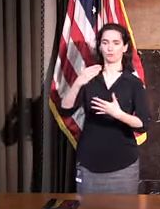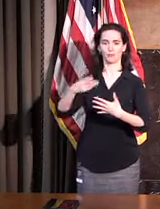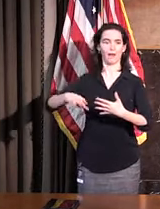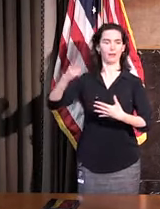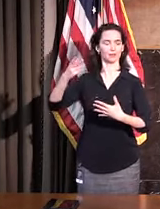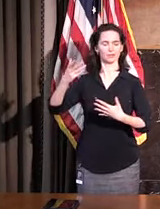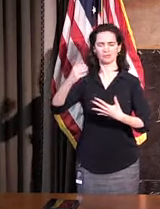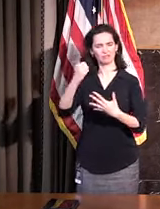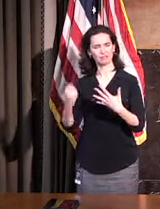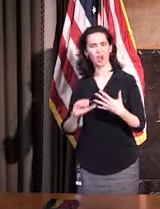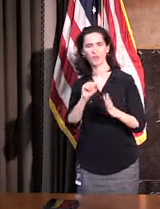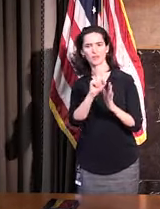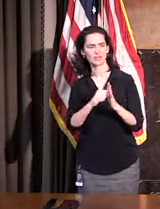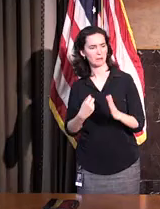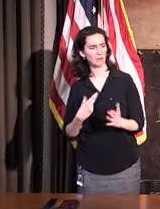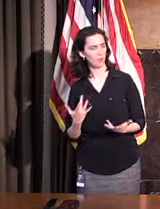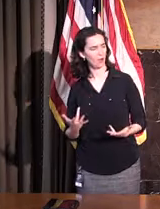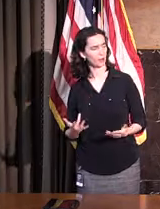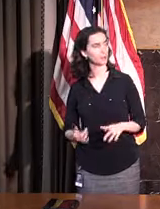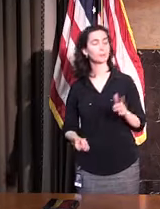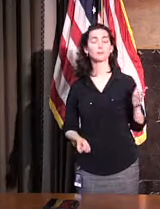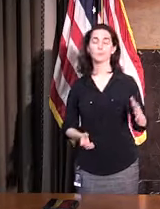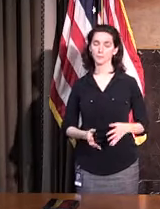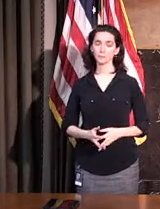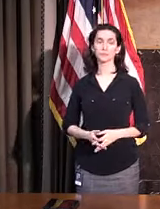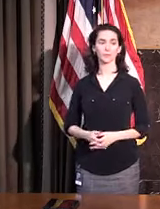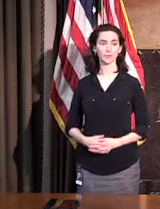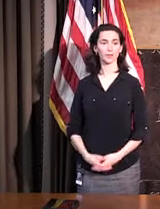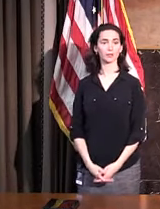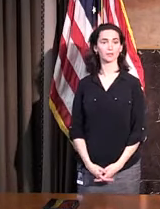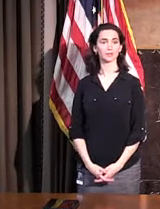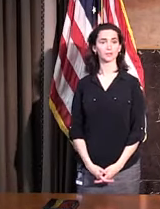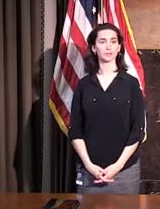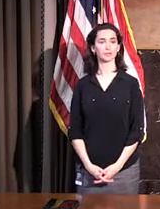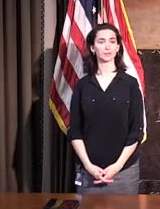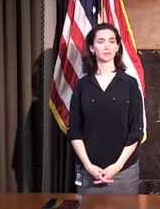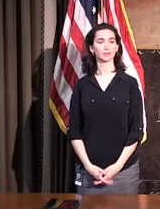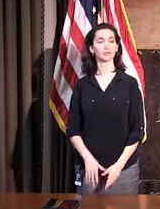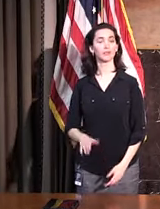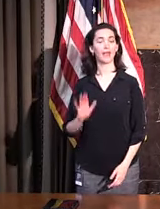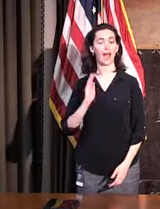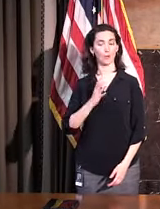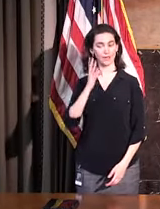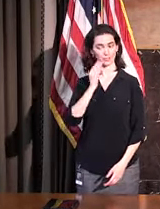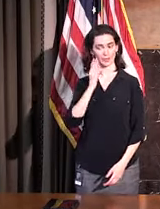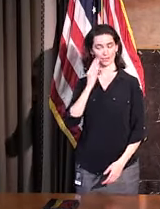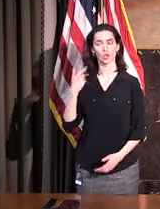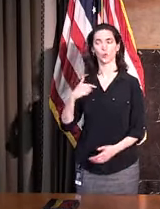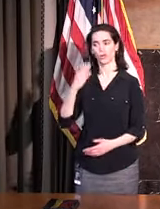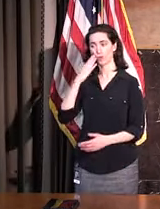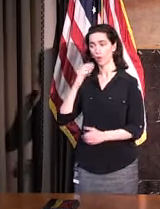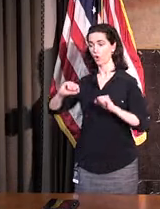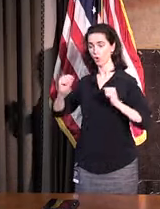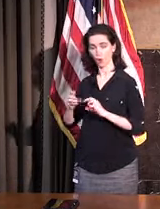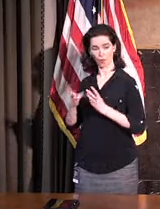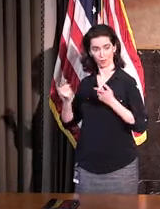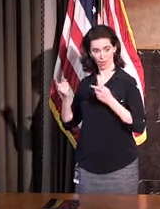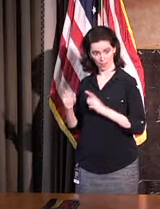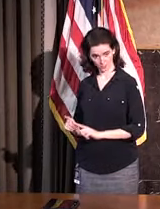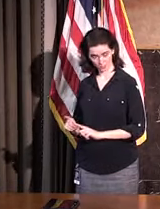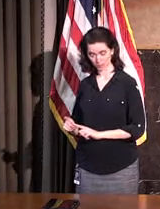will tell you that based on our experience, we know where we were when the winter weather happened, and that we weren't able to